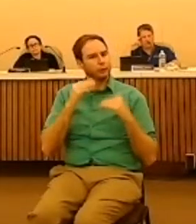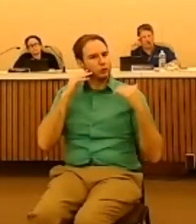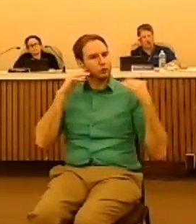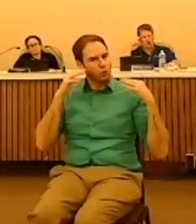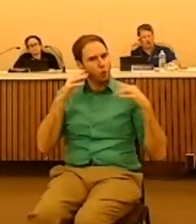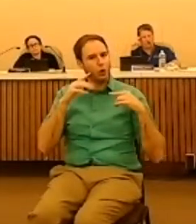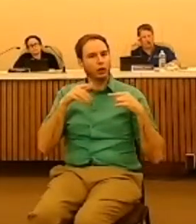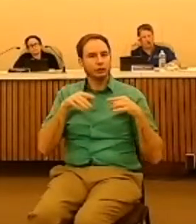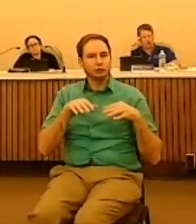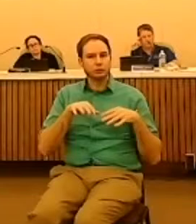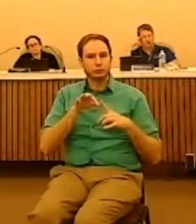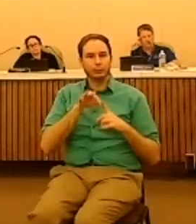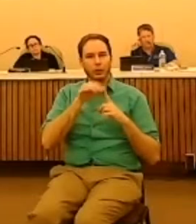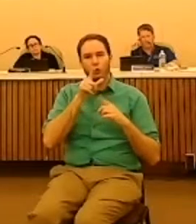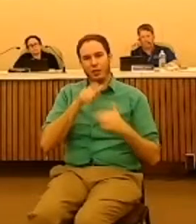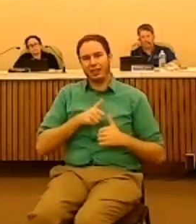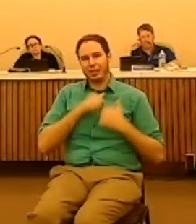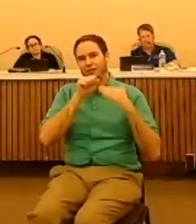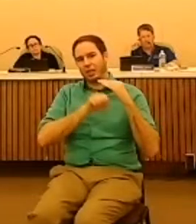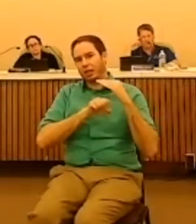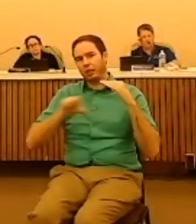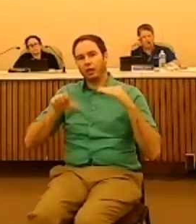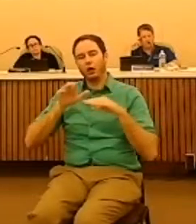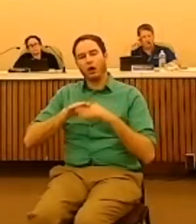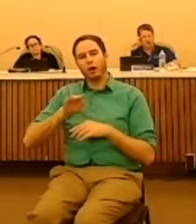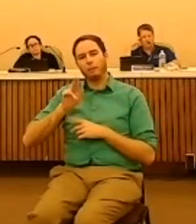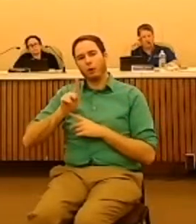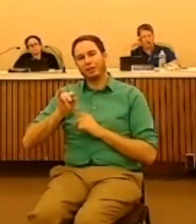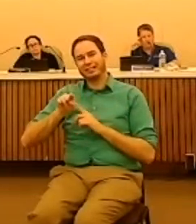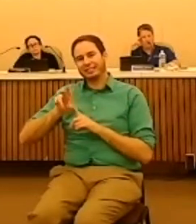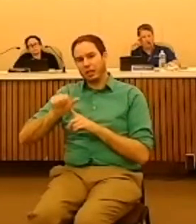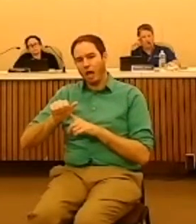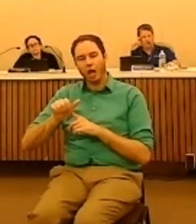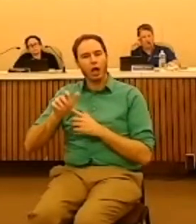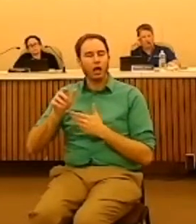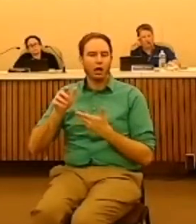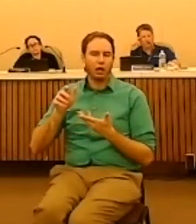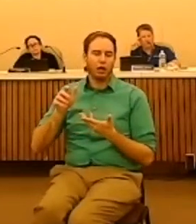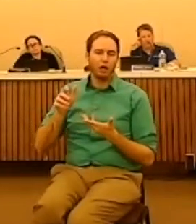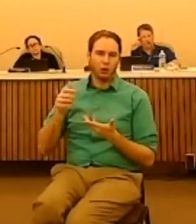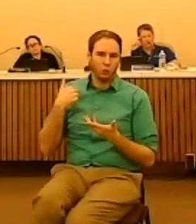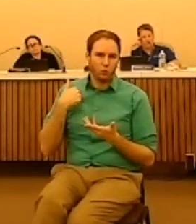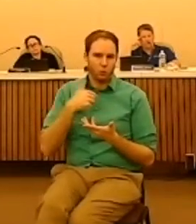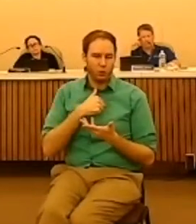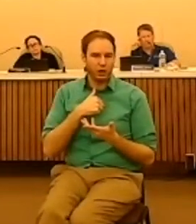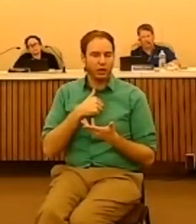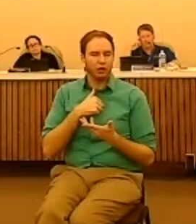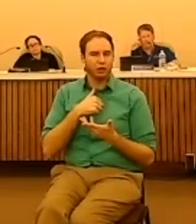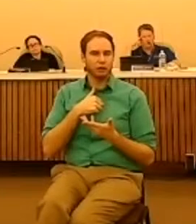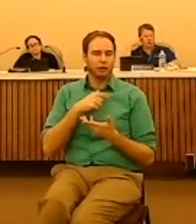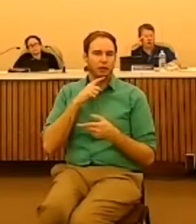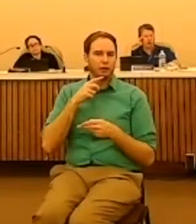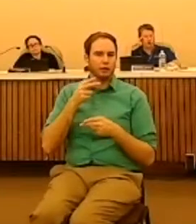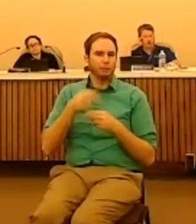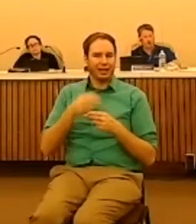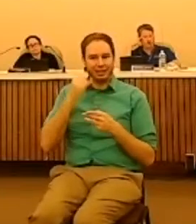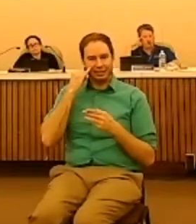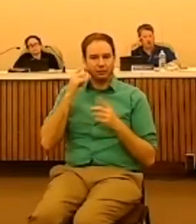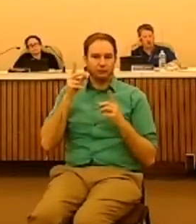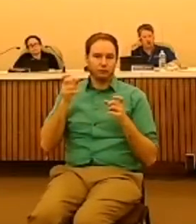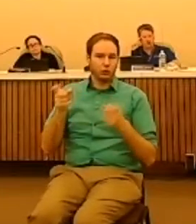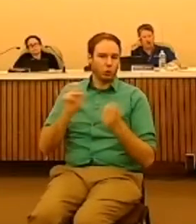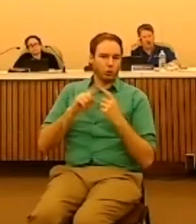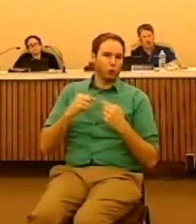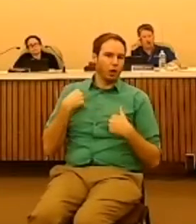to the southeast, to the people who live off of Martensia. You know, one of the things we also talked about, if it were donated to